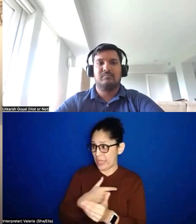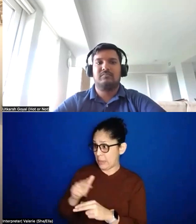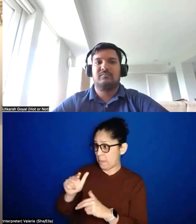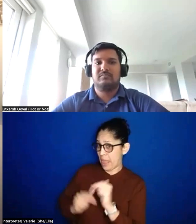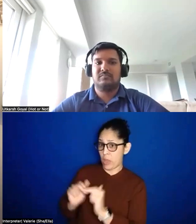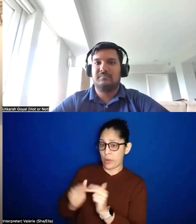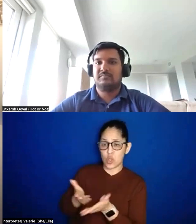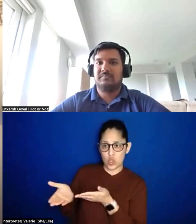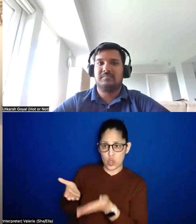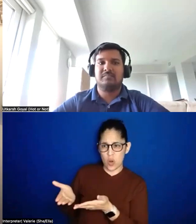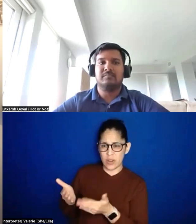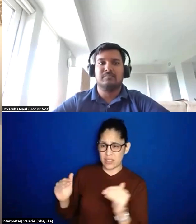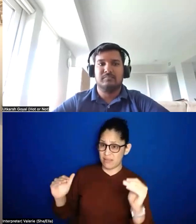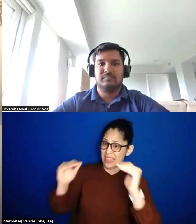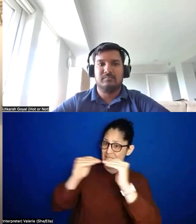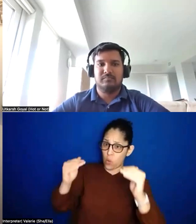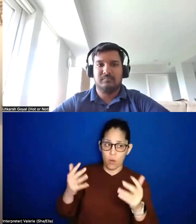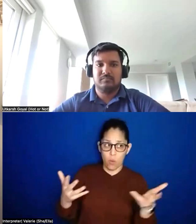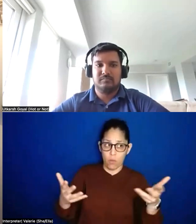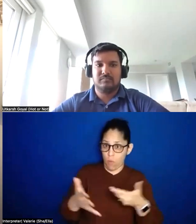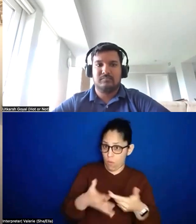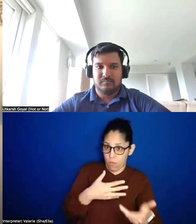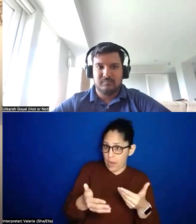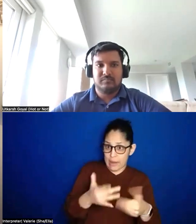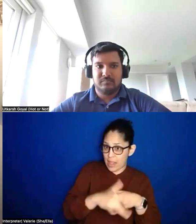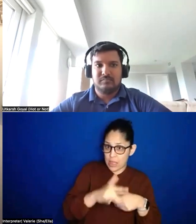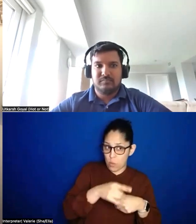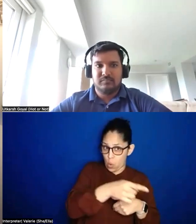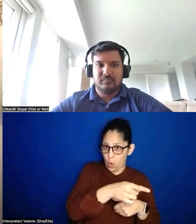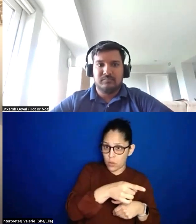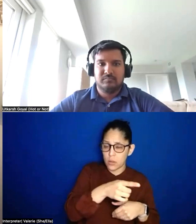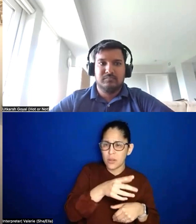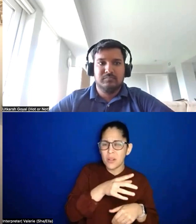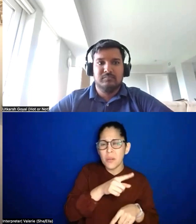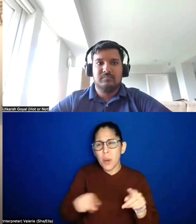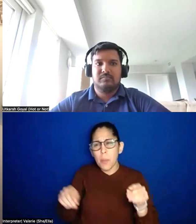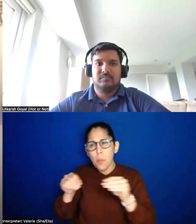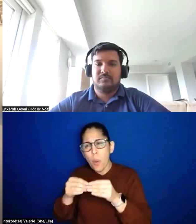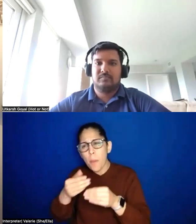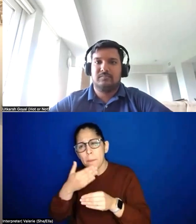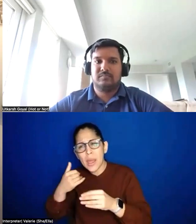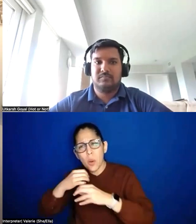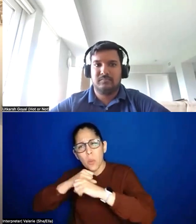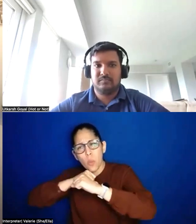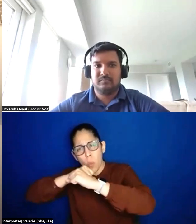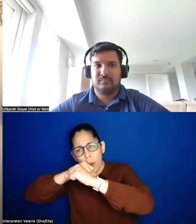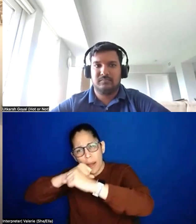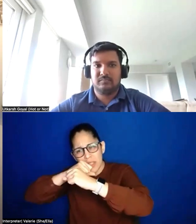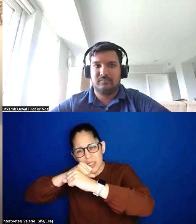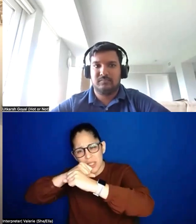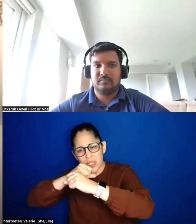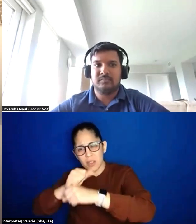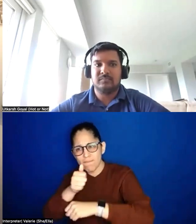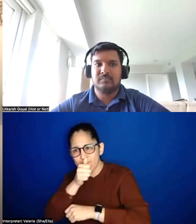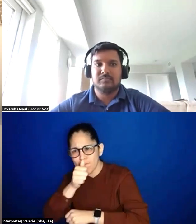is as good as what's already out there, if not better, and has way better privacy and giving the